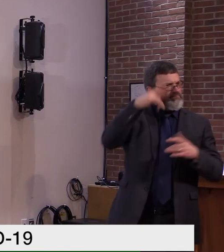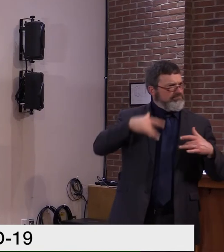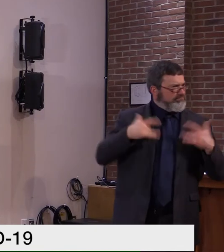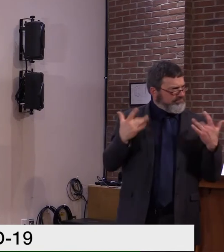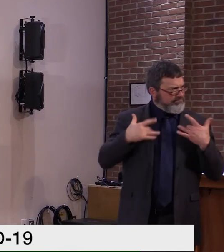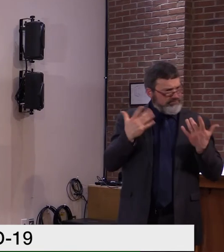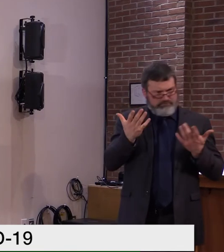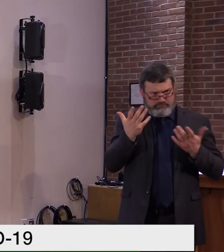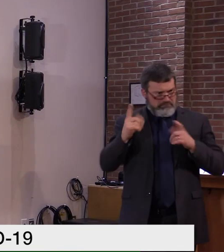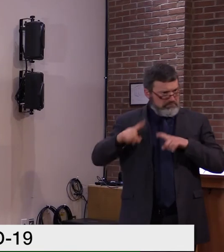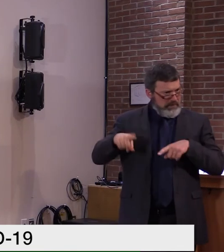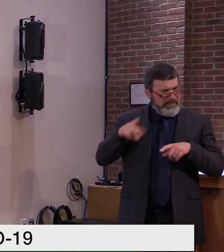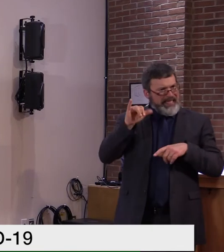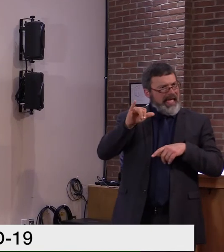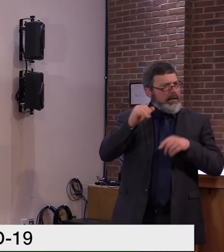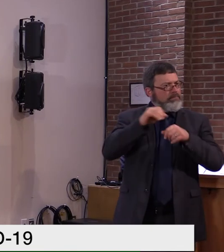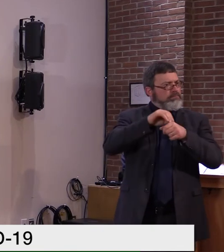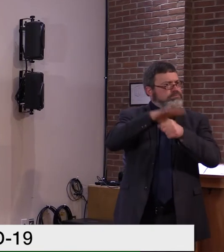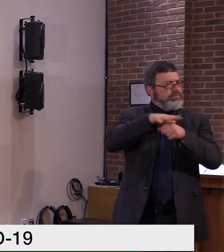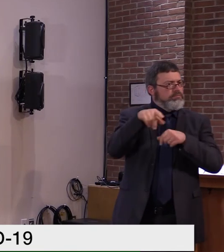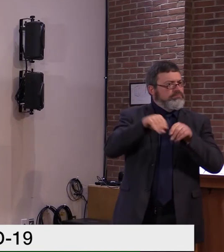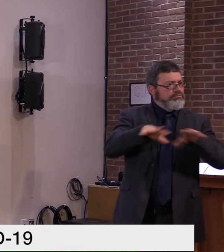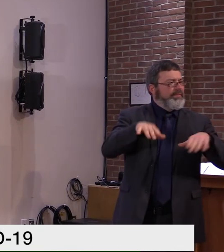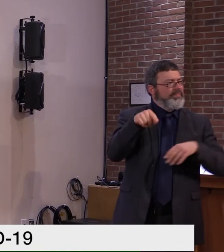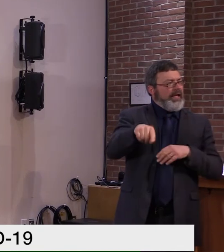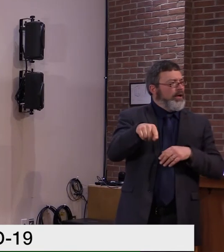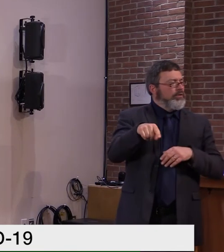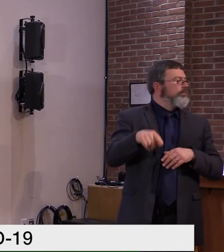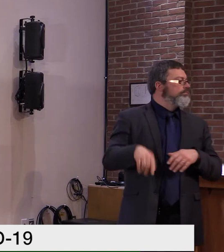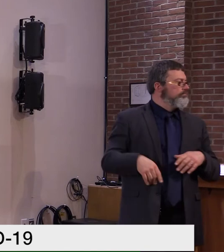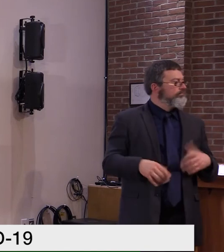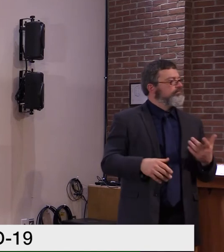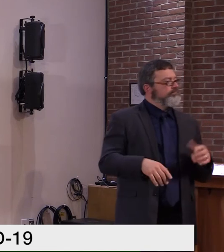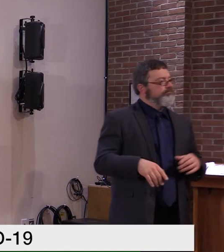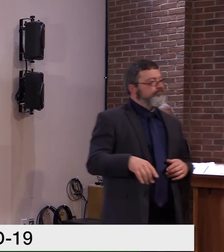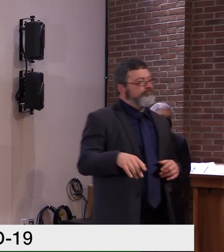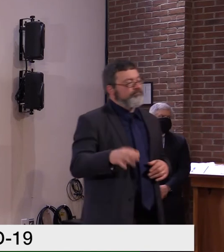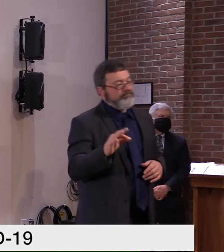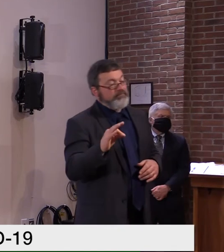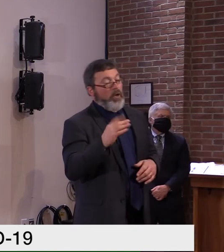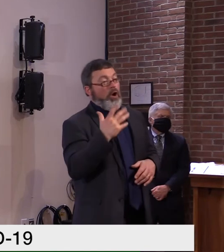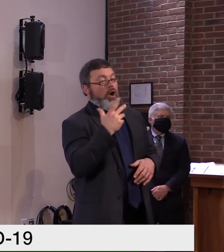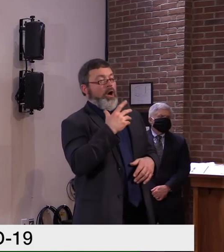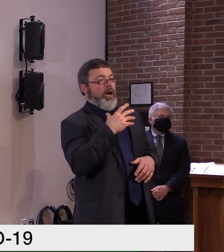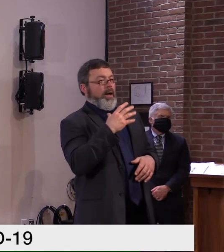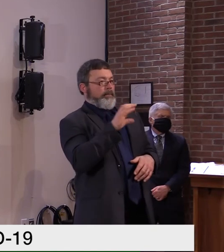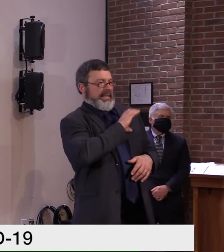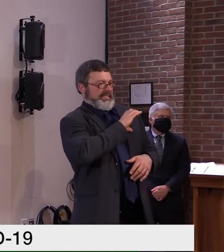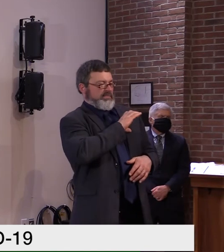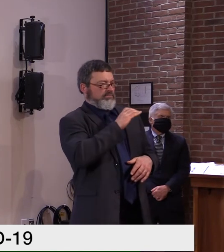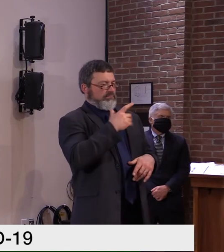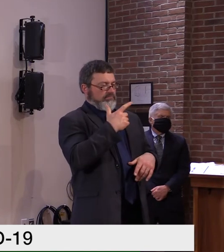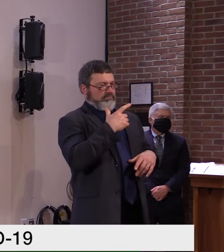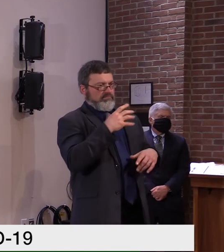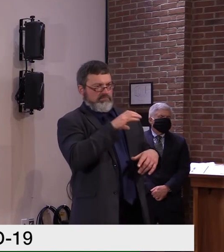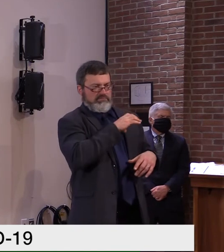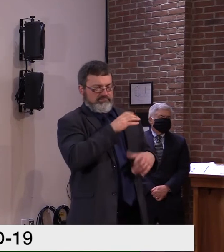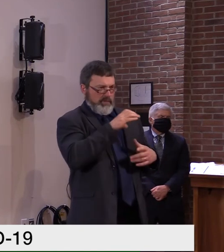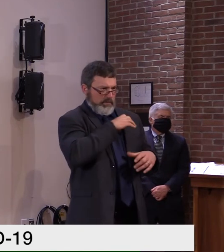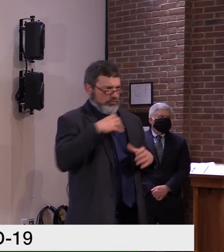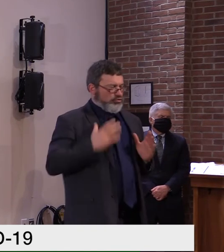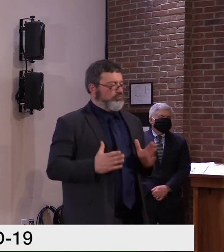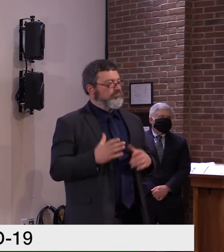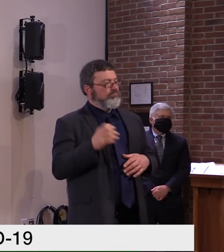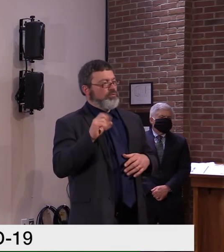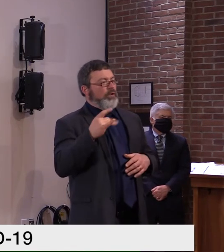Yes, thanks for the follow-up question. We've been a little lucky that we've got one additional